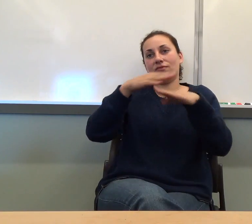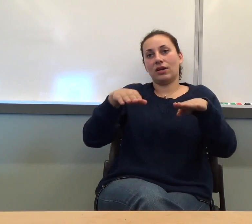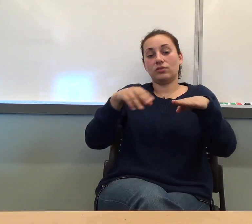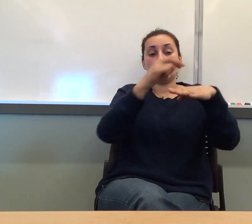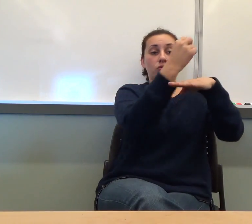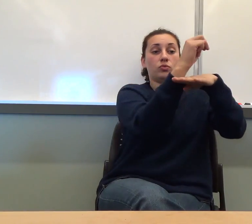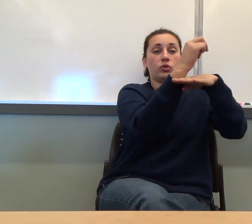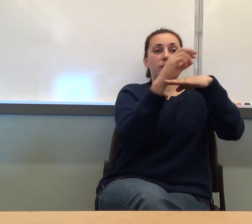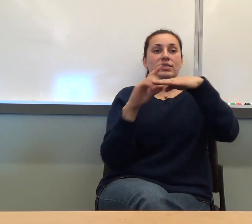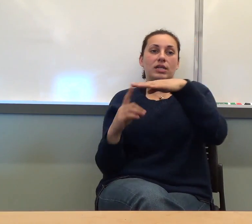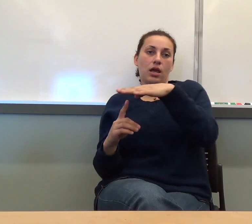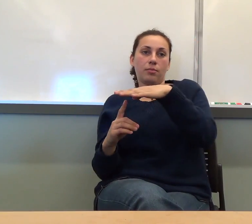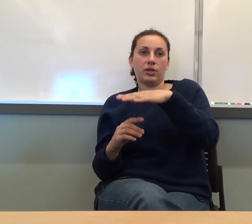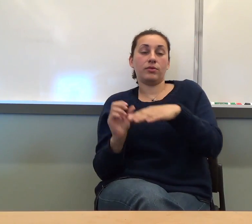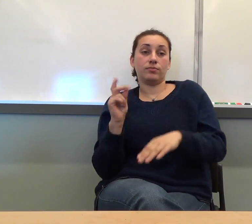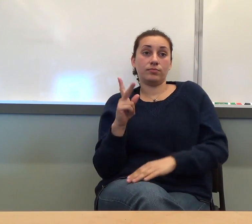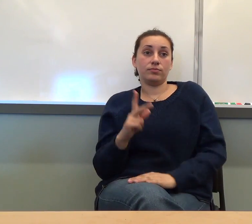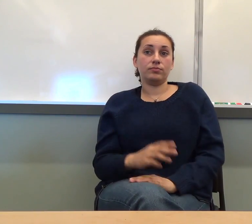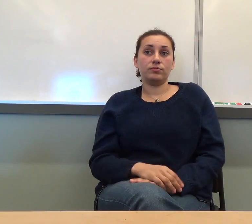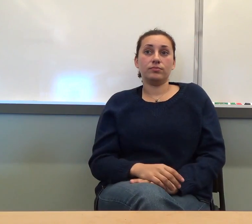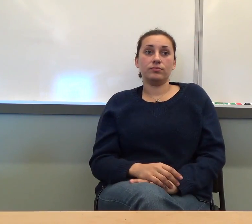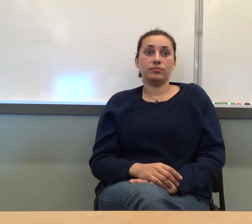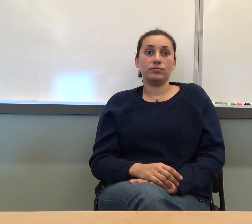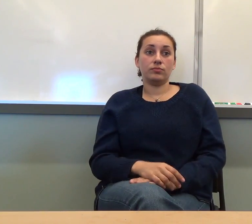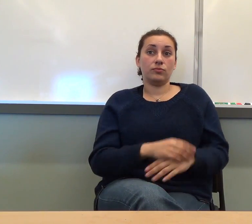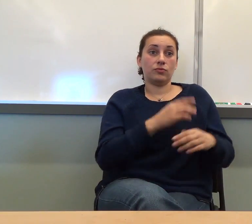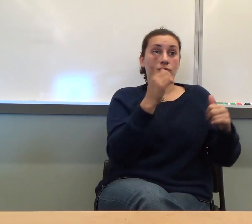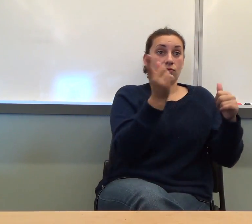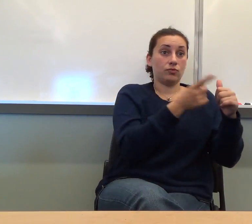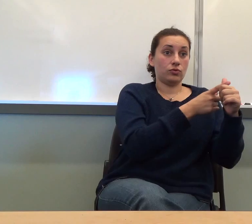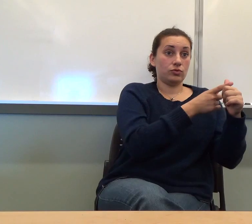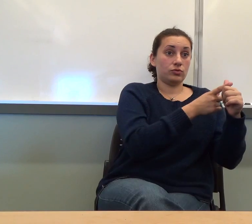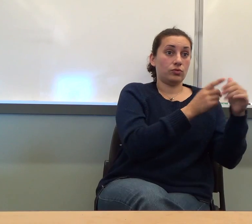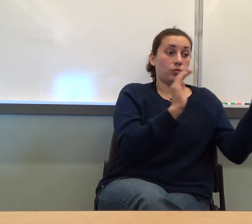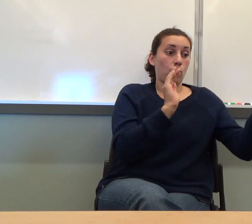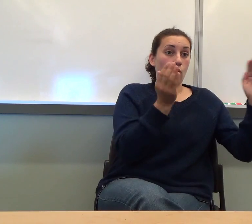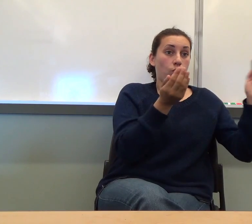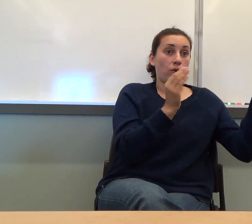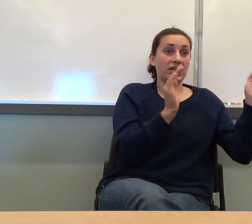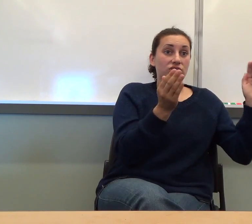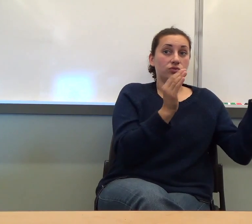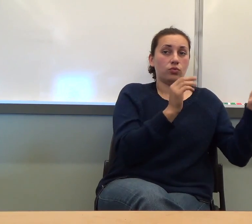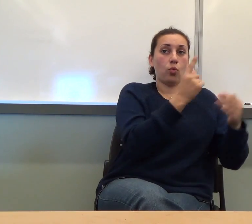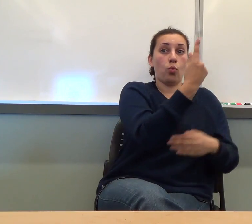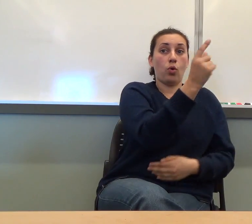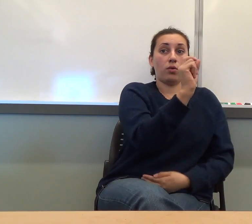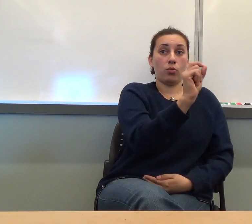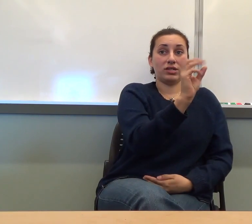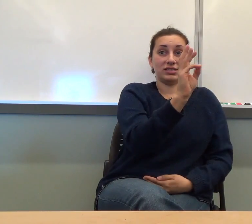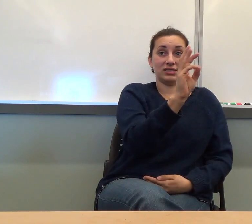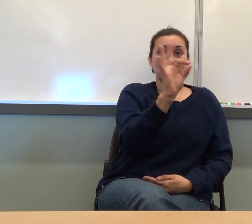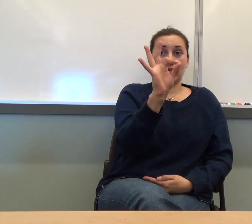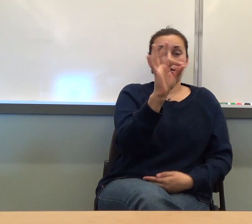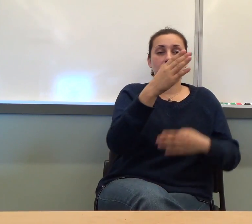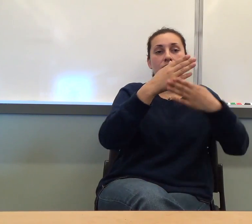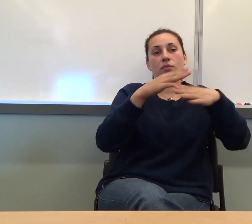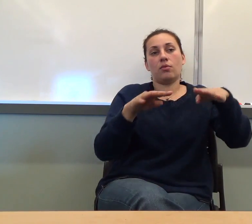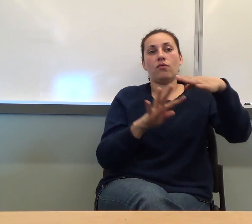denominator. Price per ounce. So the first ratio is going to be 1.69 divided by 48. This will